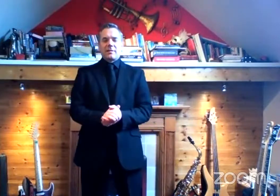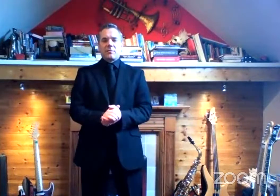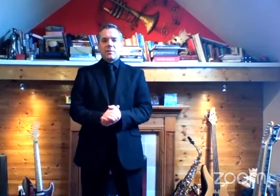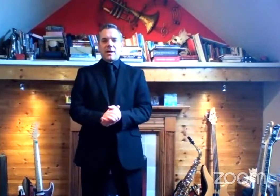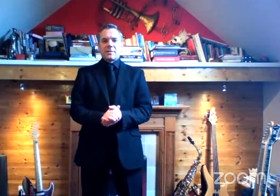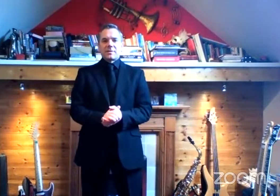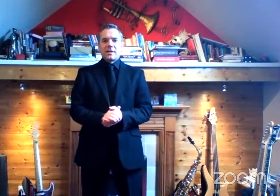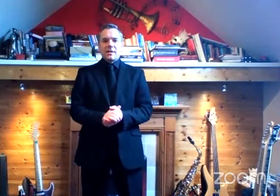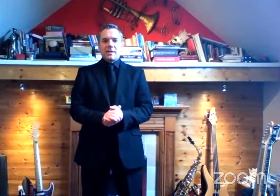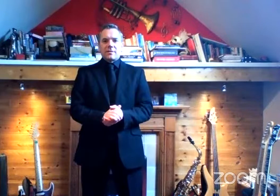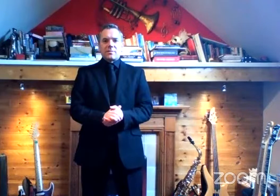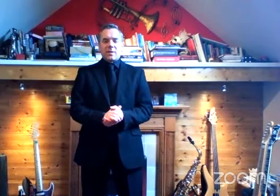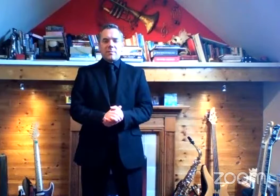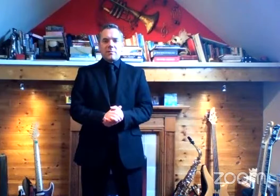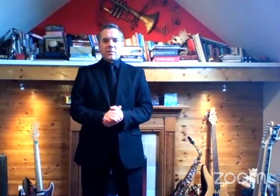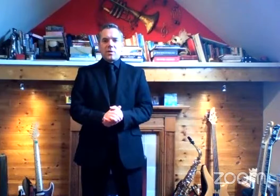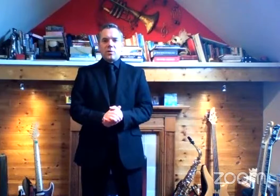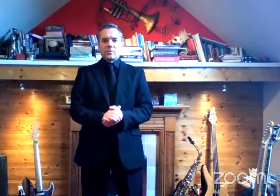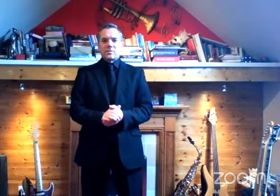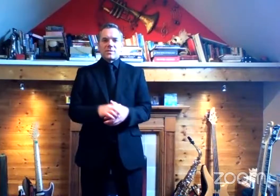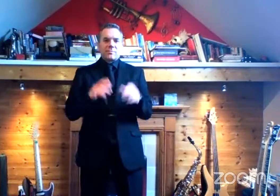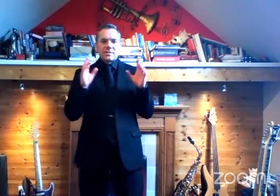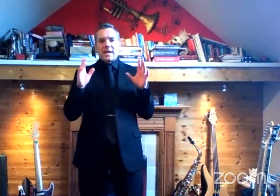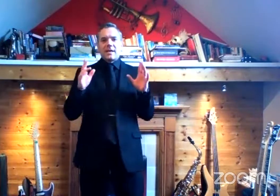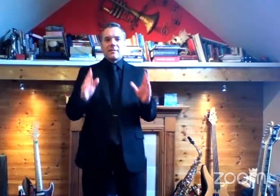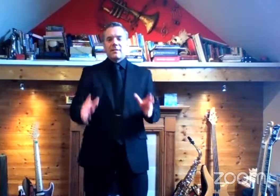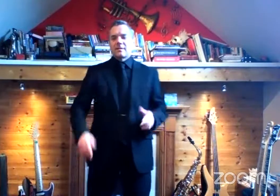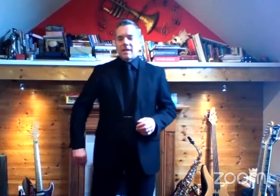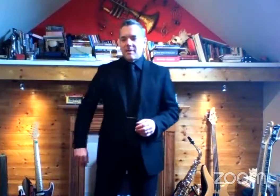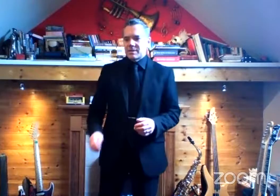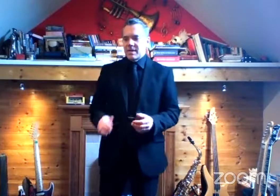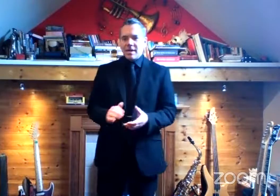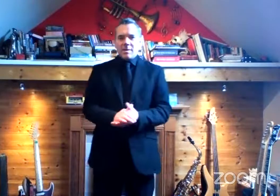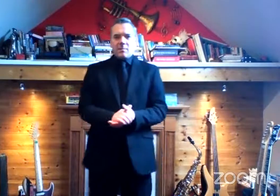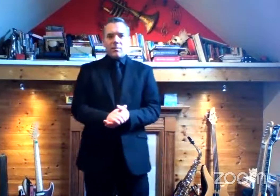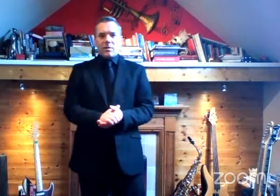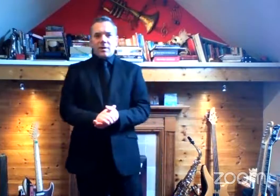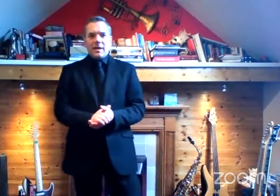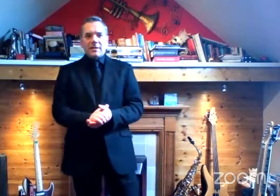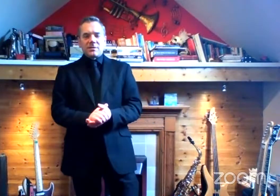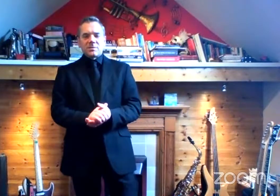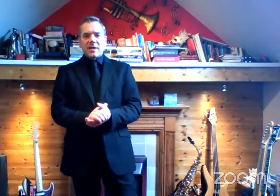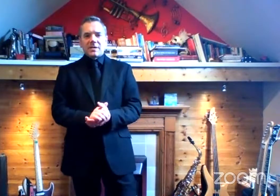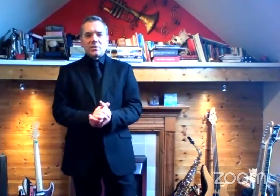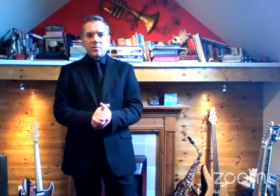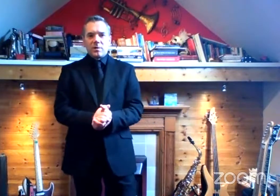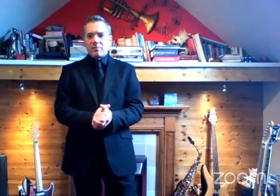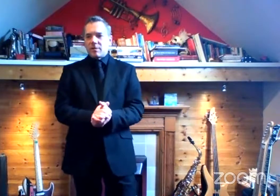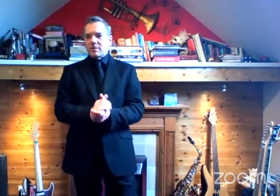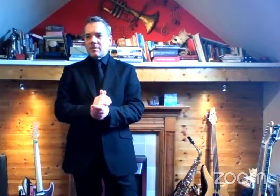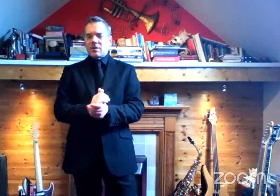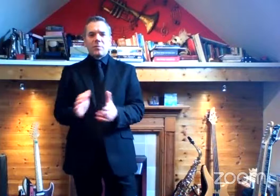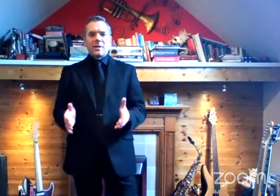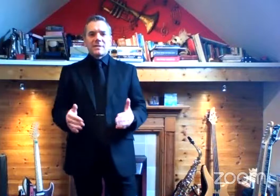entirely what happened. Something about the chords, some techie thing that happened. But we're going to do some catch-up work. We've got a couple of weeks